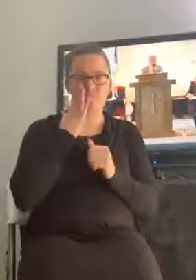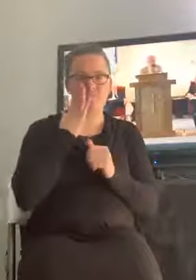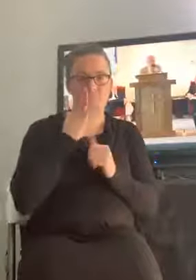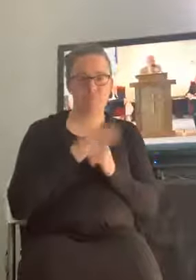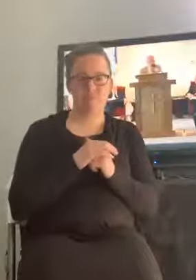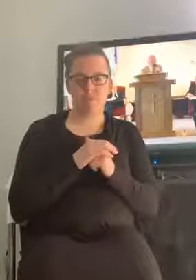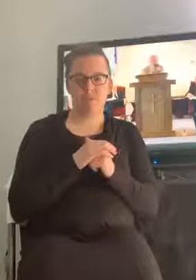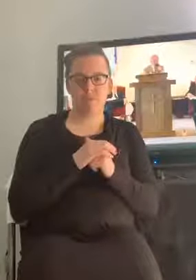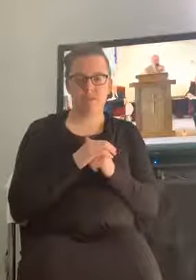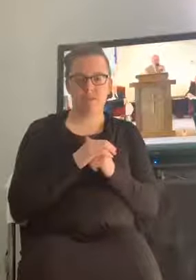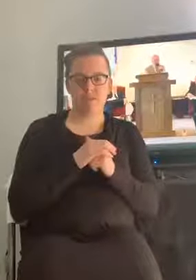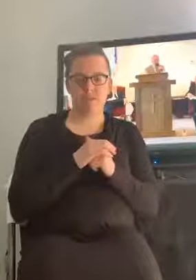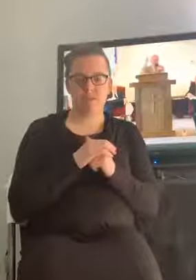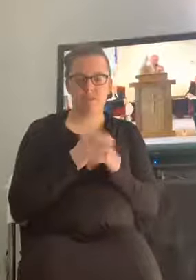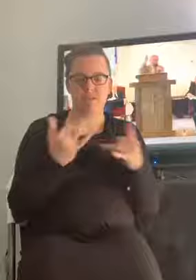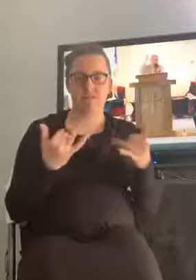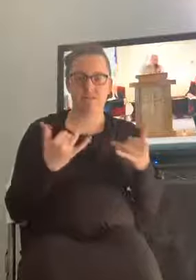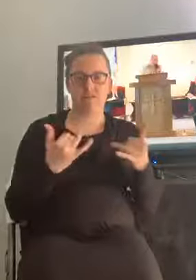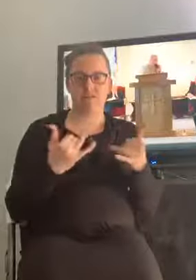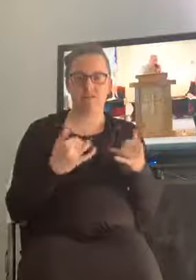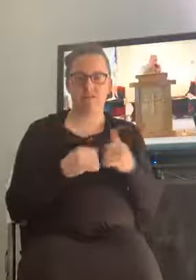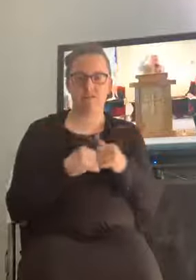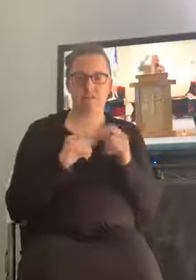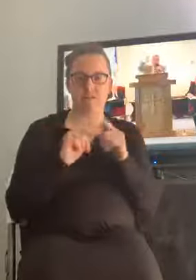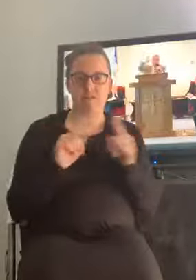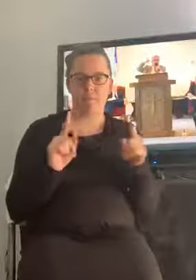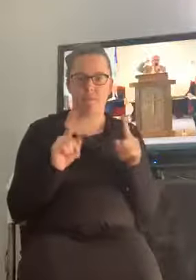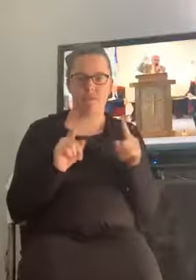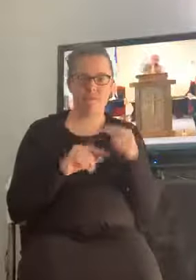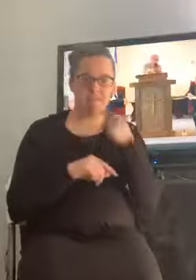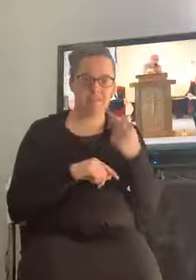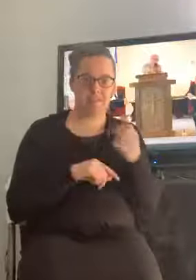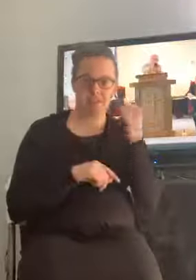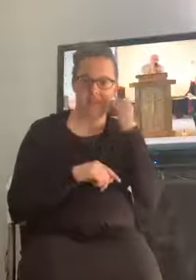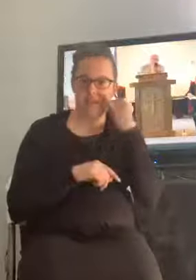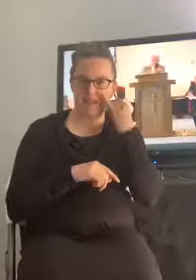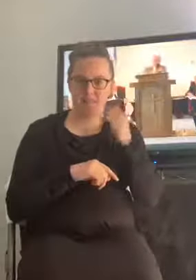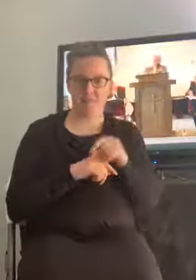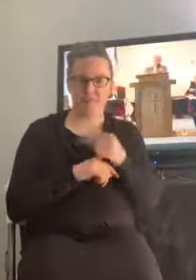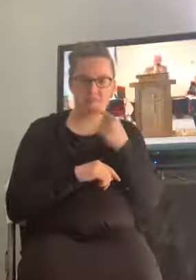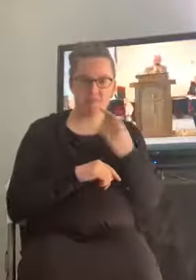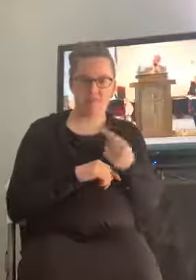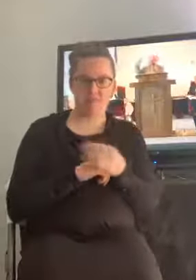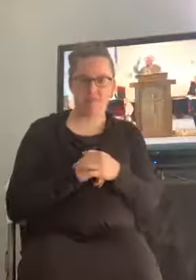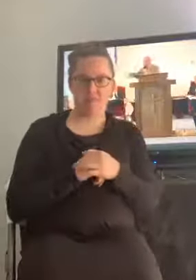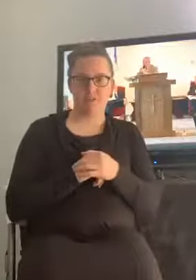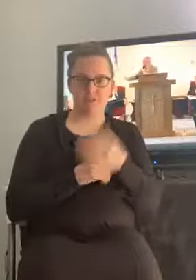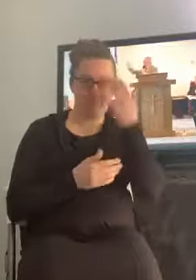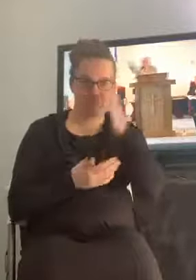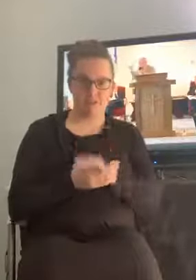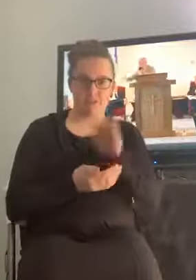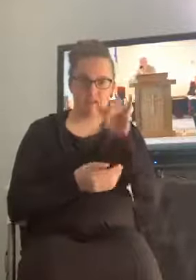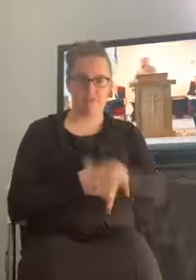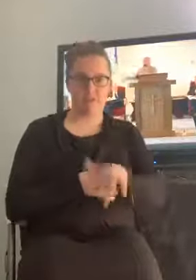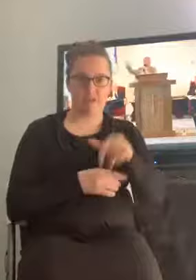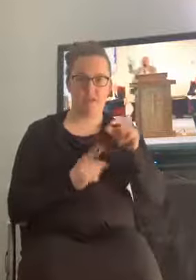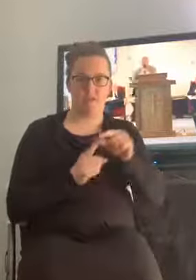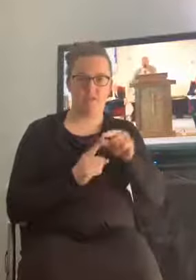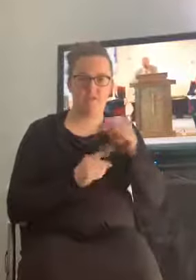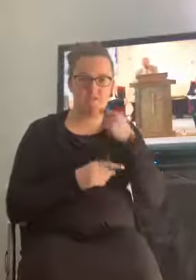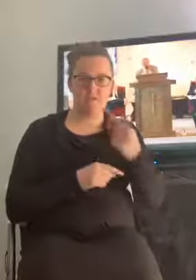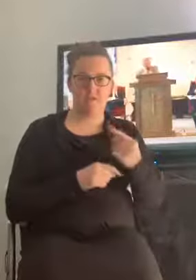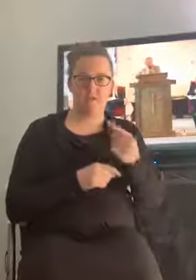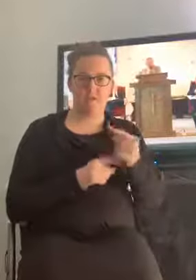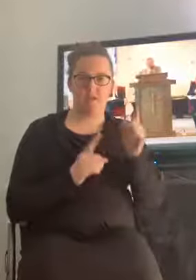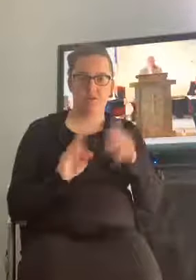He said it was spoken, I will never leave thee nor forsake thee. He believed that that word that was spoken to